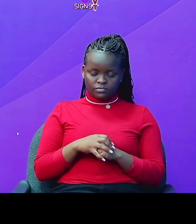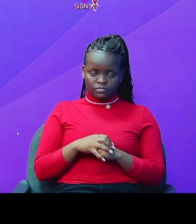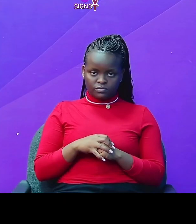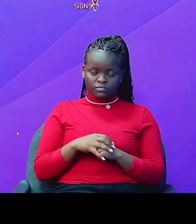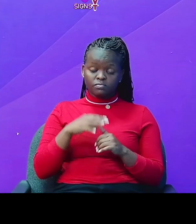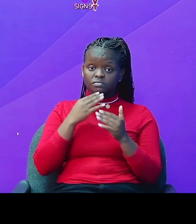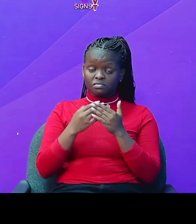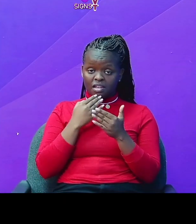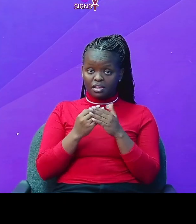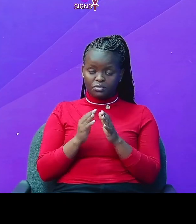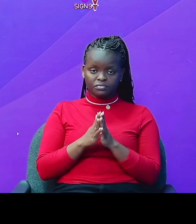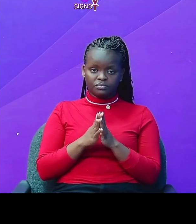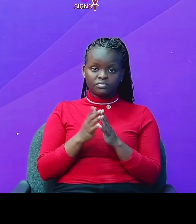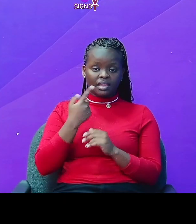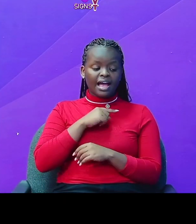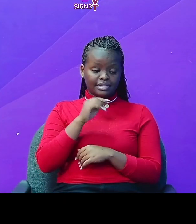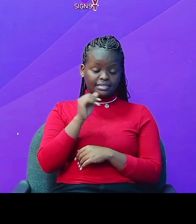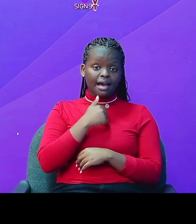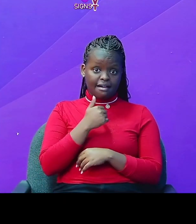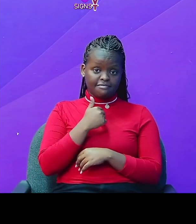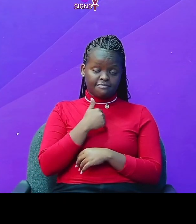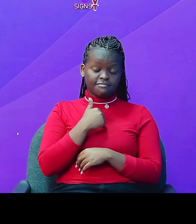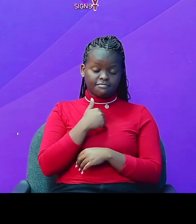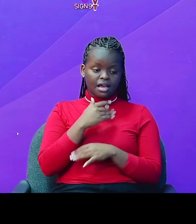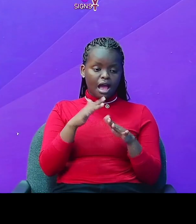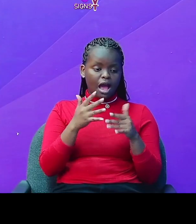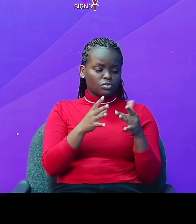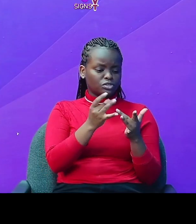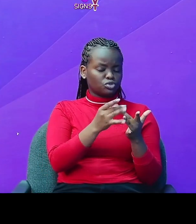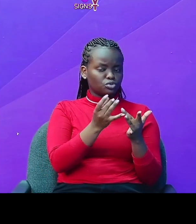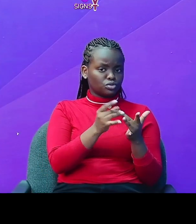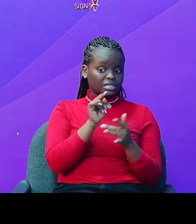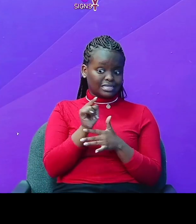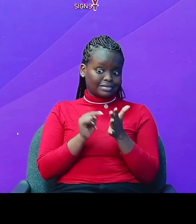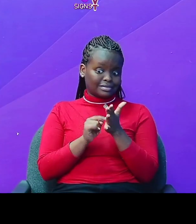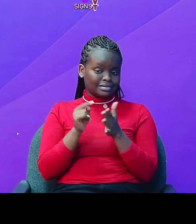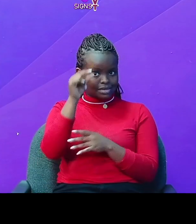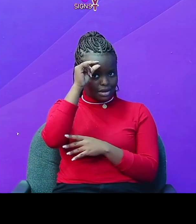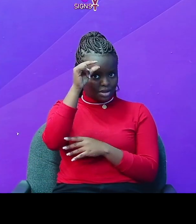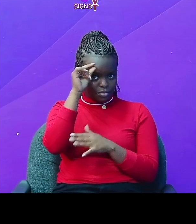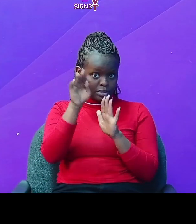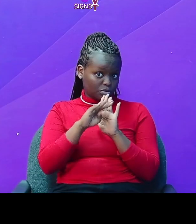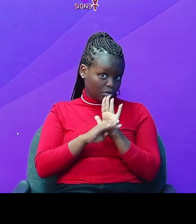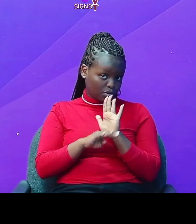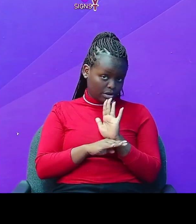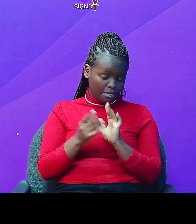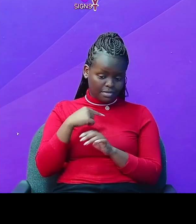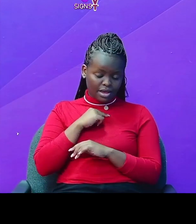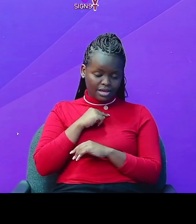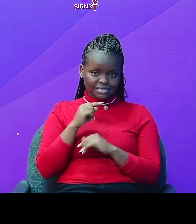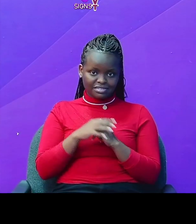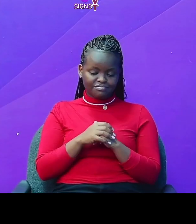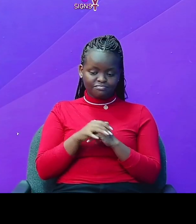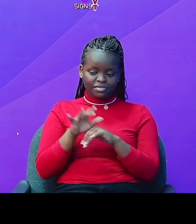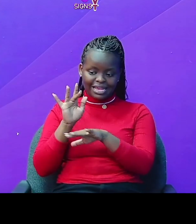Thank you. Yes, no, we do definitely. So how do we select this? This is actually a government program. We are actually tapping